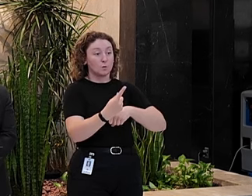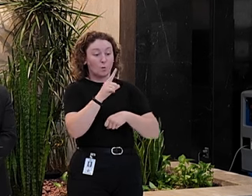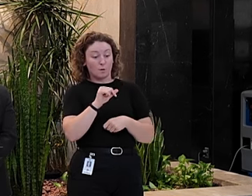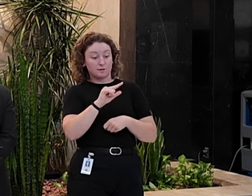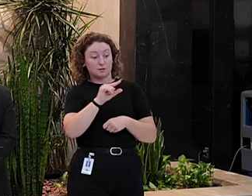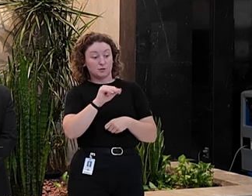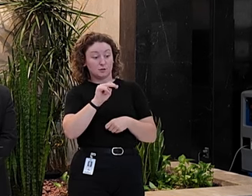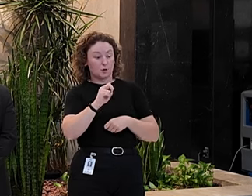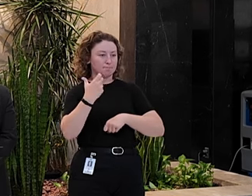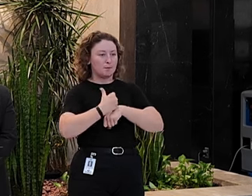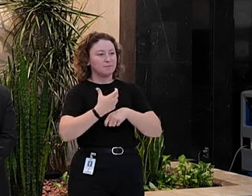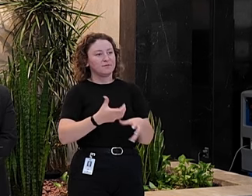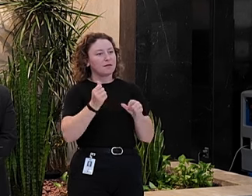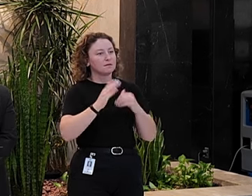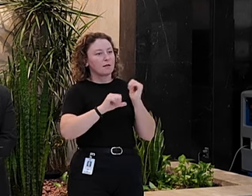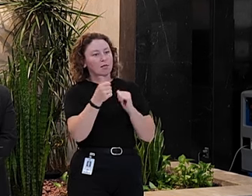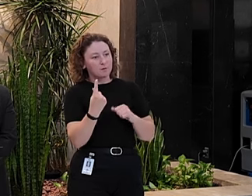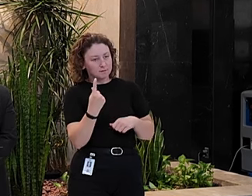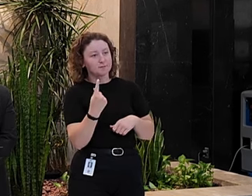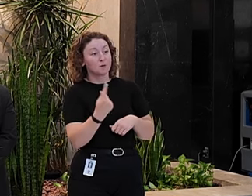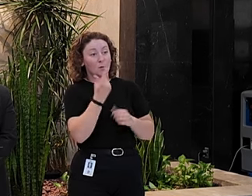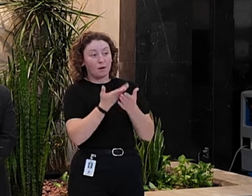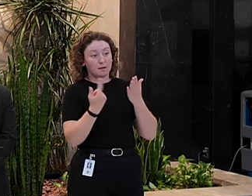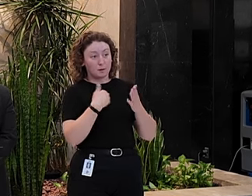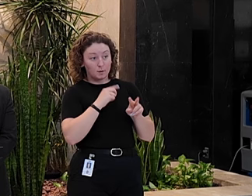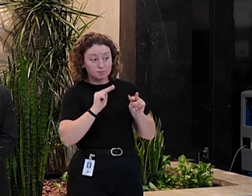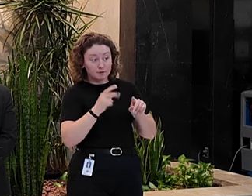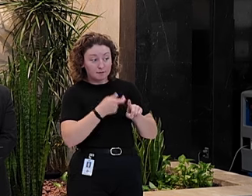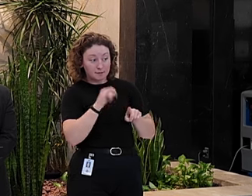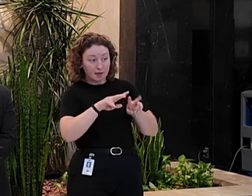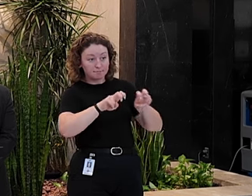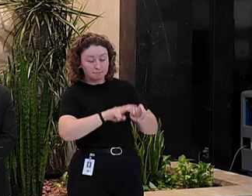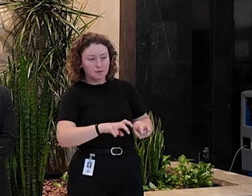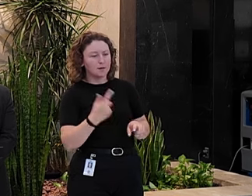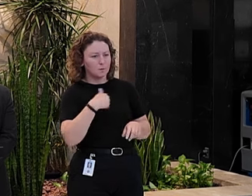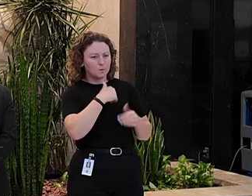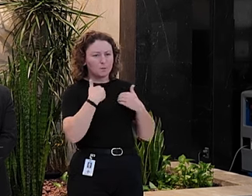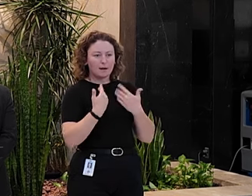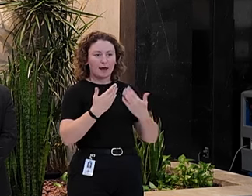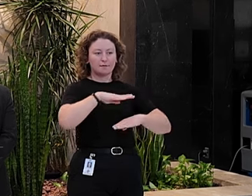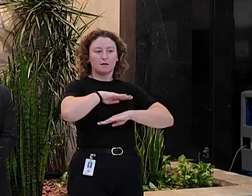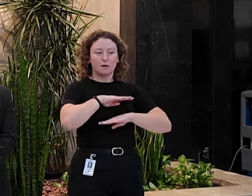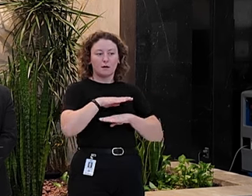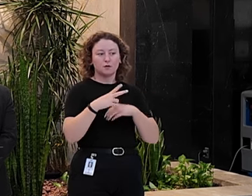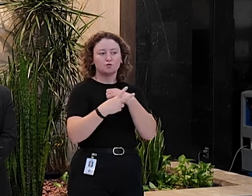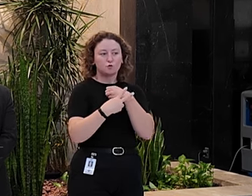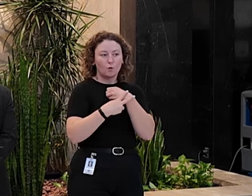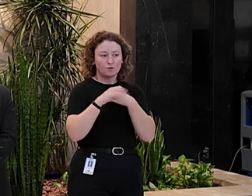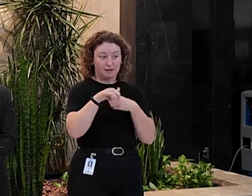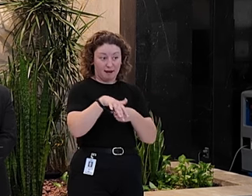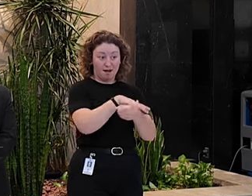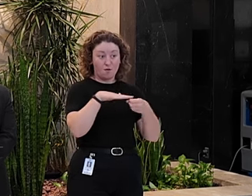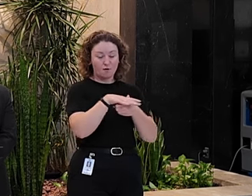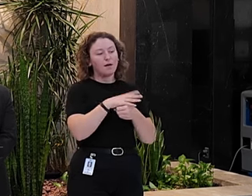went down quicker than the other. And so one item that we can look at from that assessment is seeing, do we have adequate storage in that zone? That's